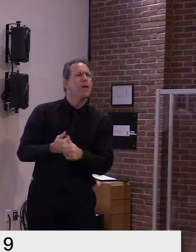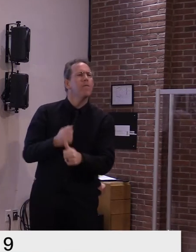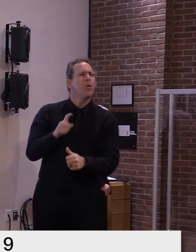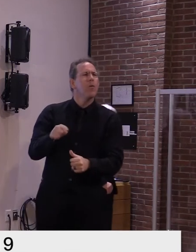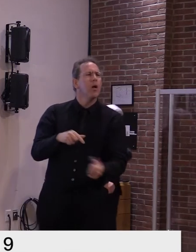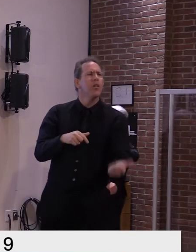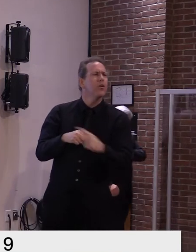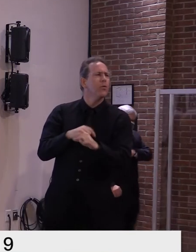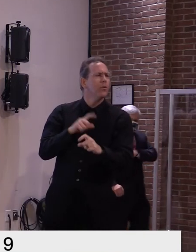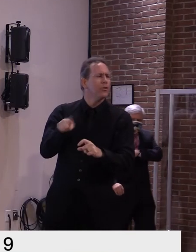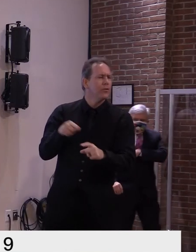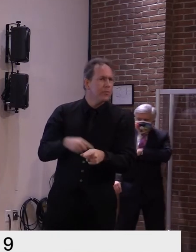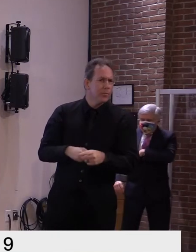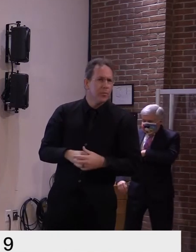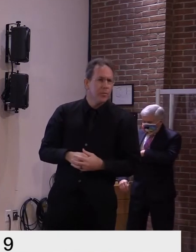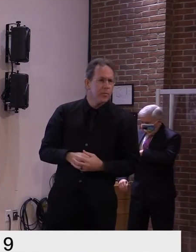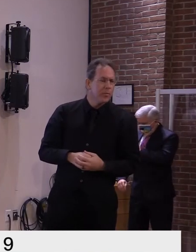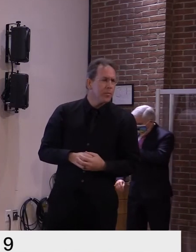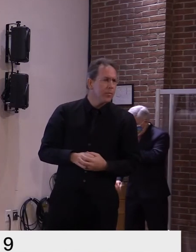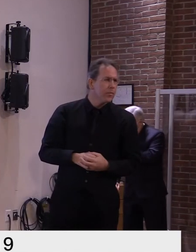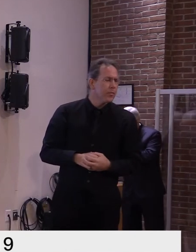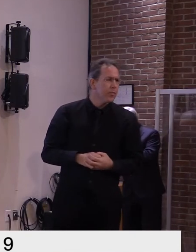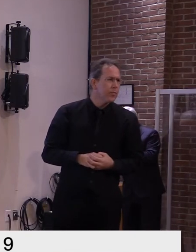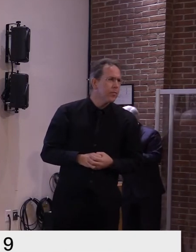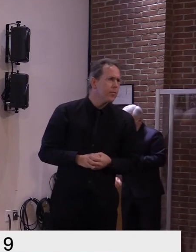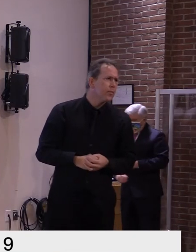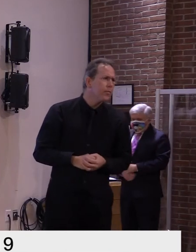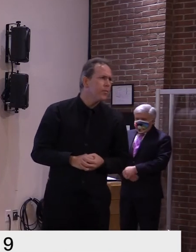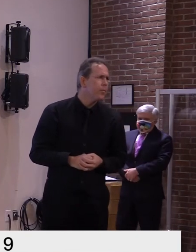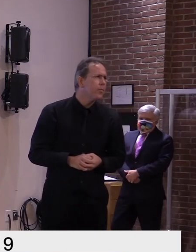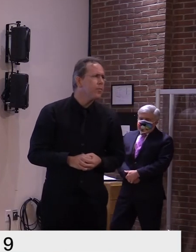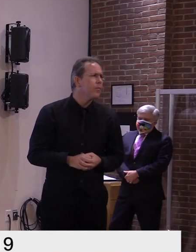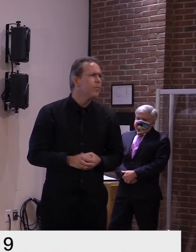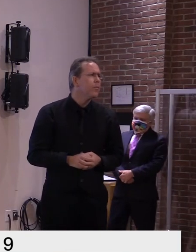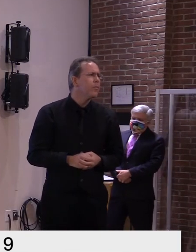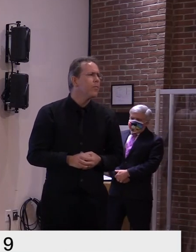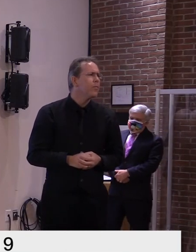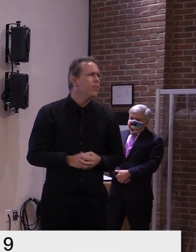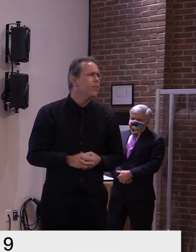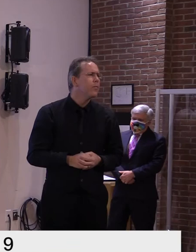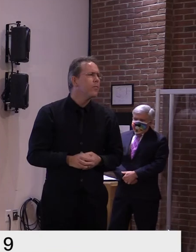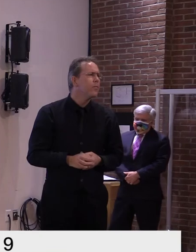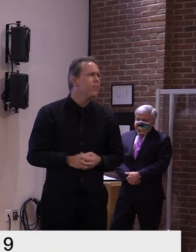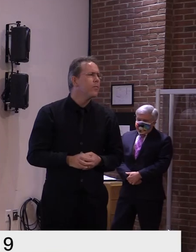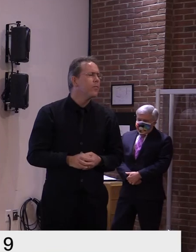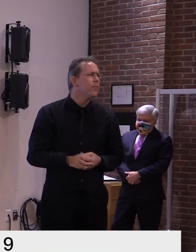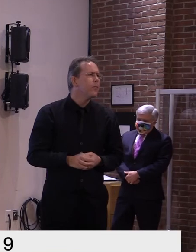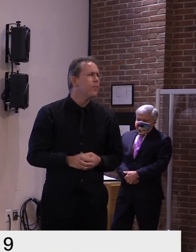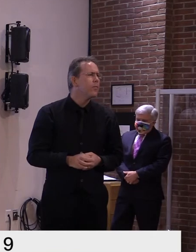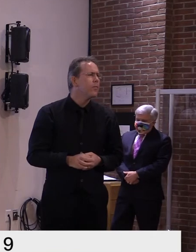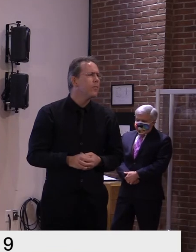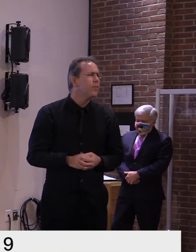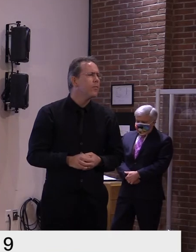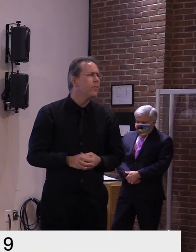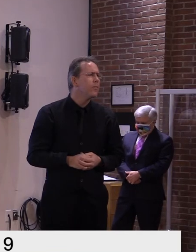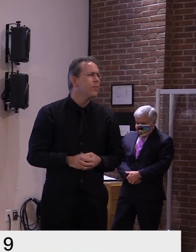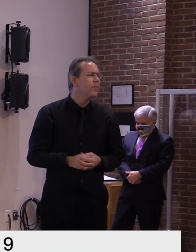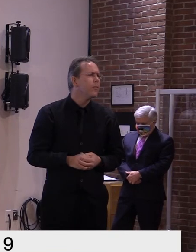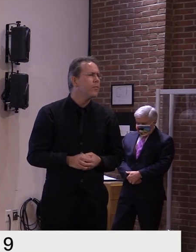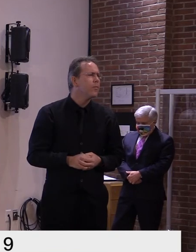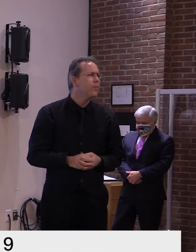With a couple of days over 200, is there any possibility of tightening restrictions in the days